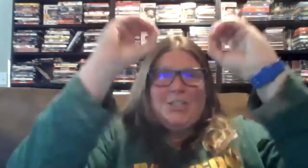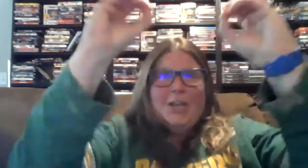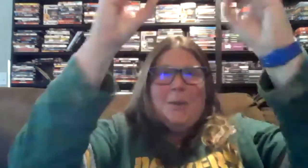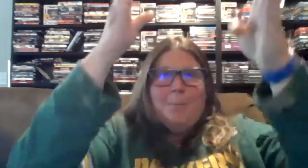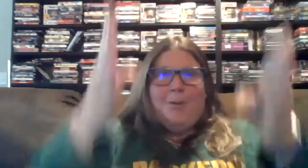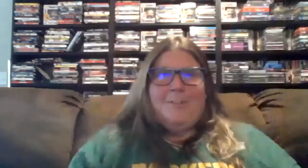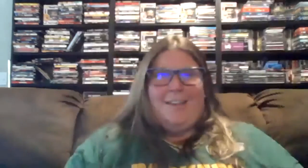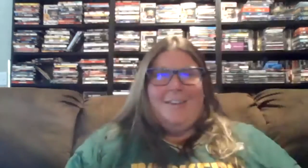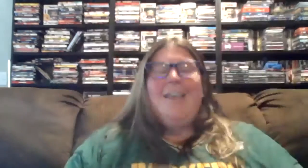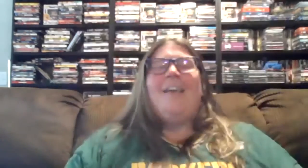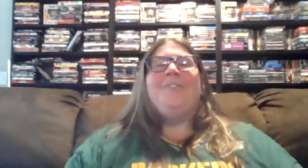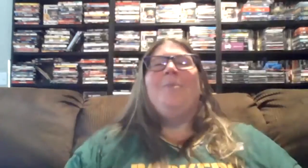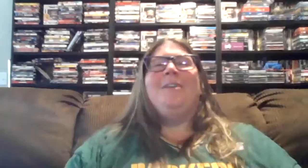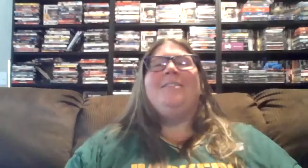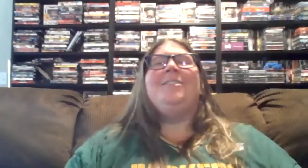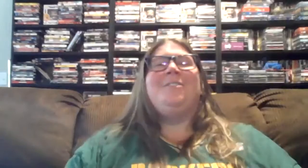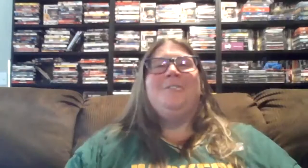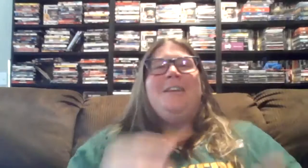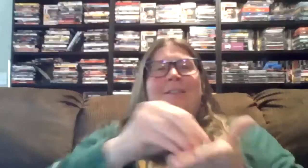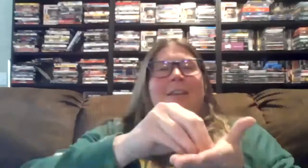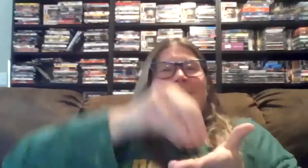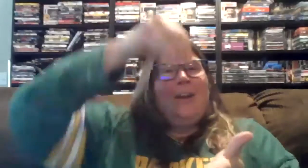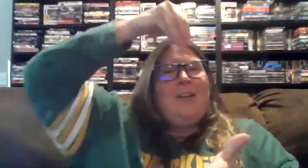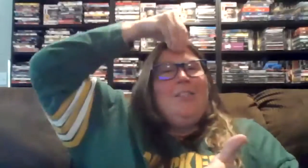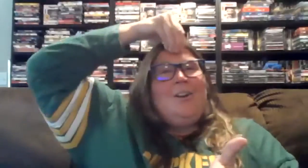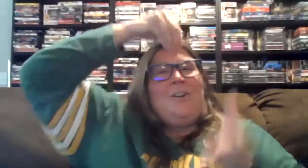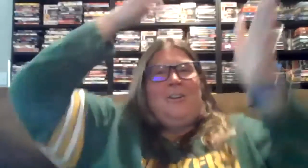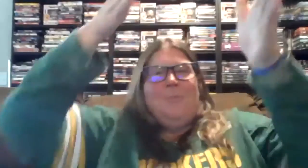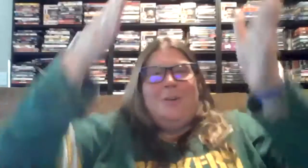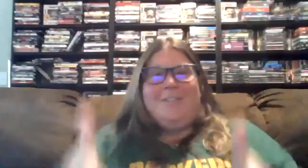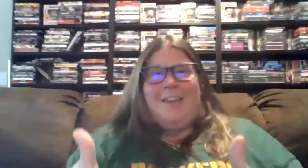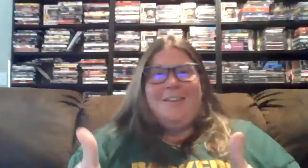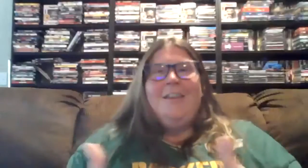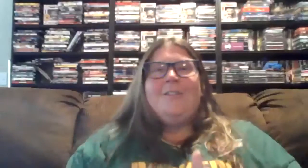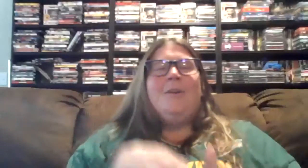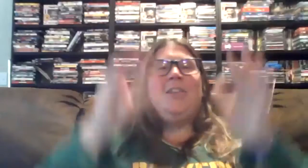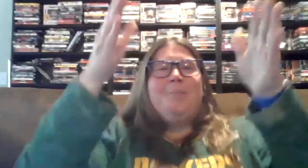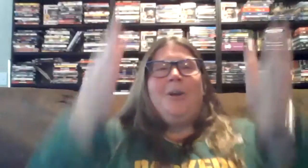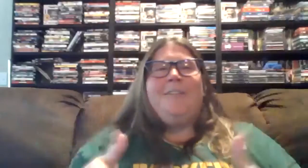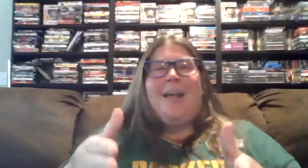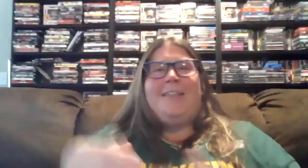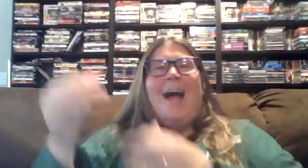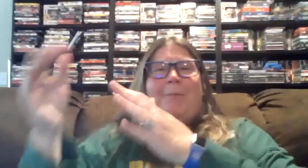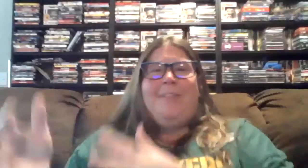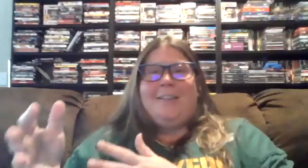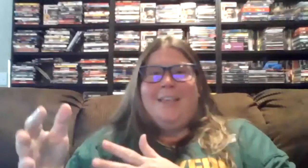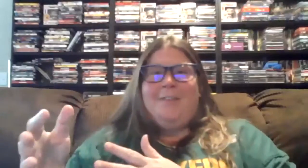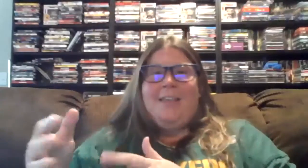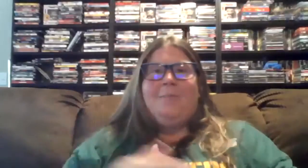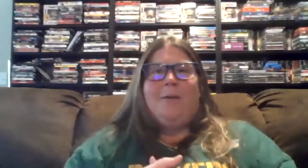teach person. If someone is a student, they're a learn person. So it's just person on the top of the activity is what